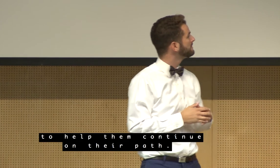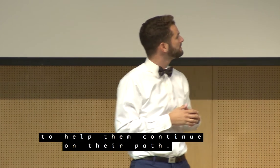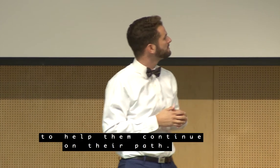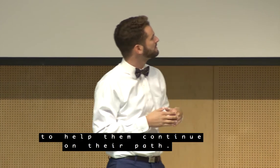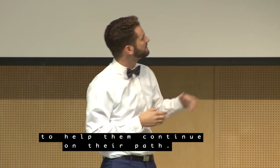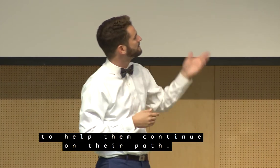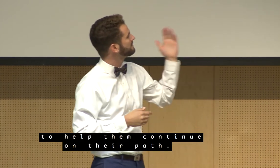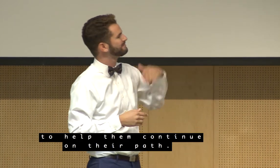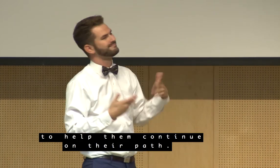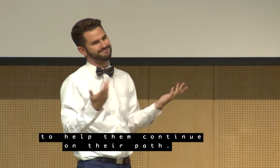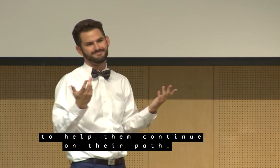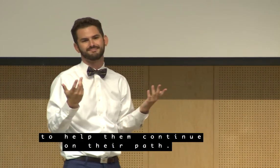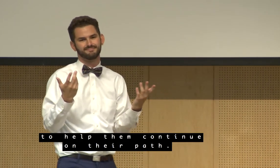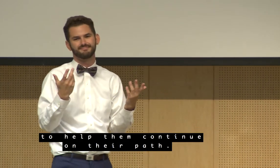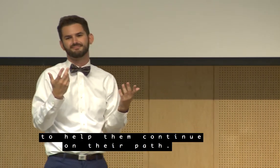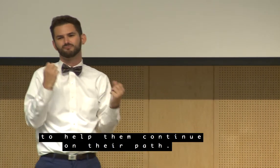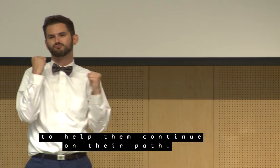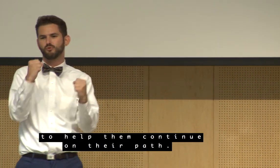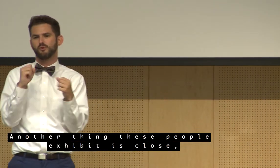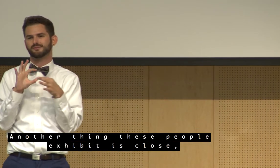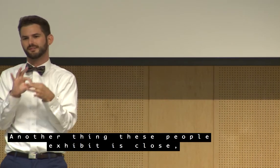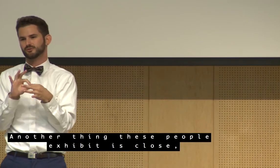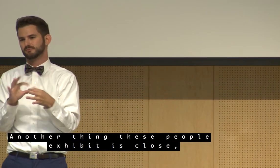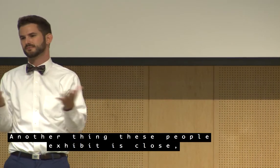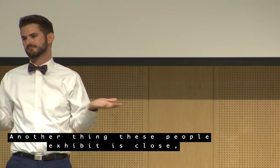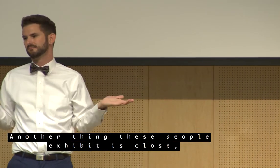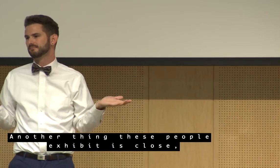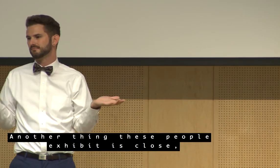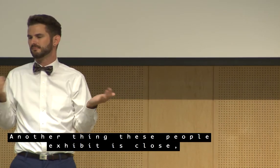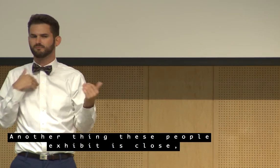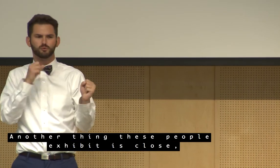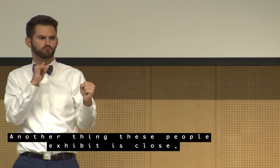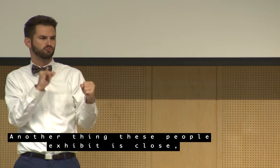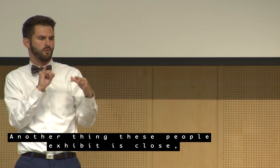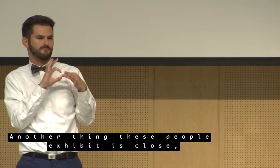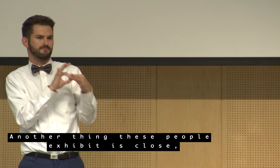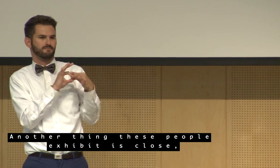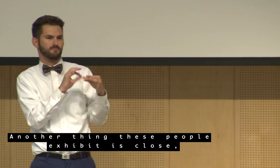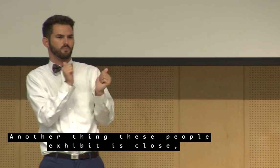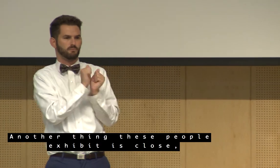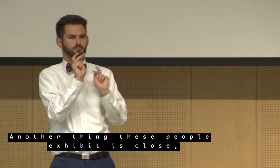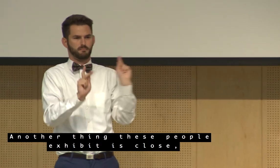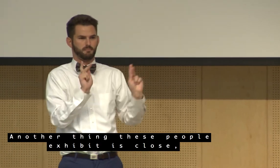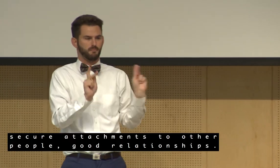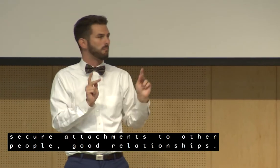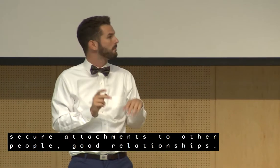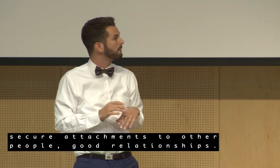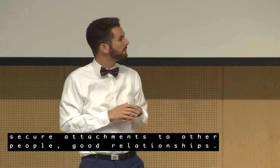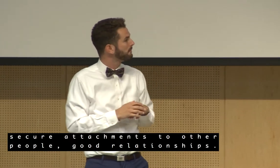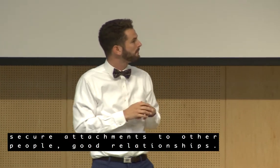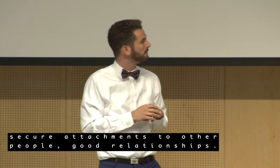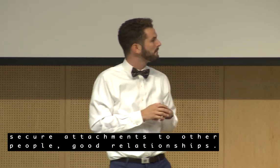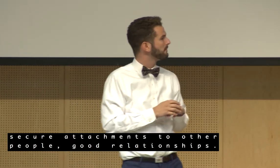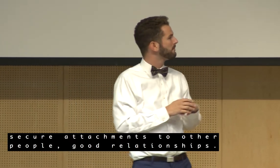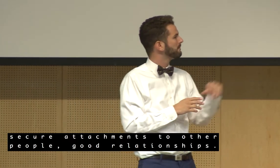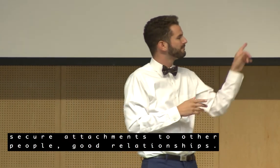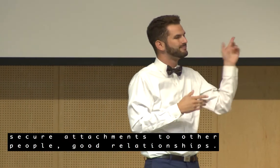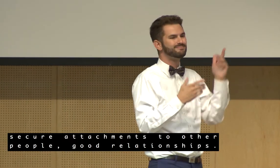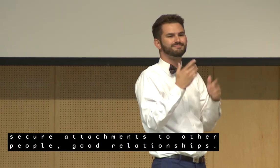them continue in their path. Another thing these people exhibit is close, secure attachments to other people, good